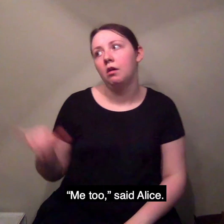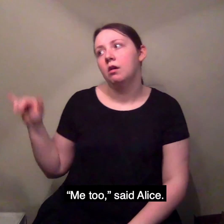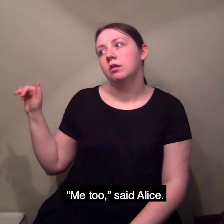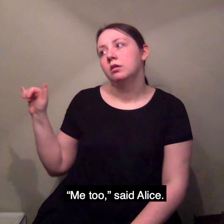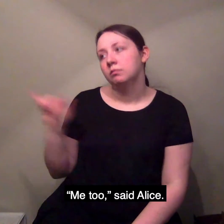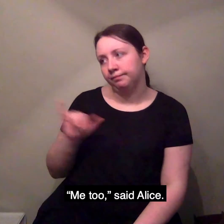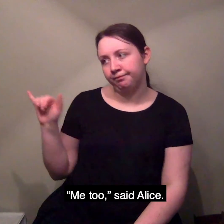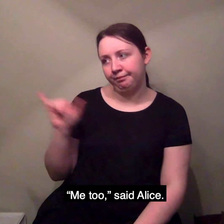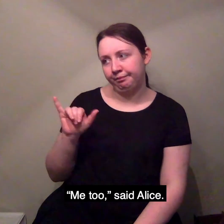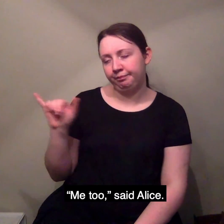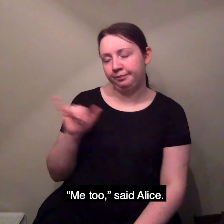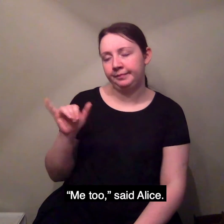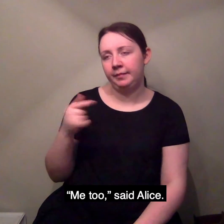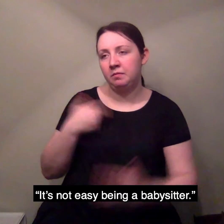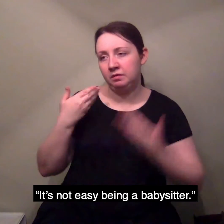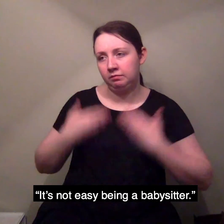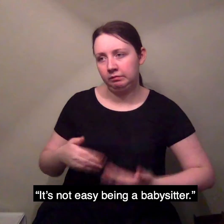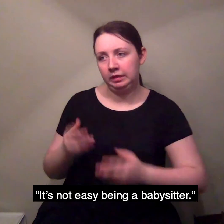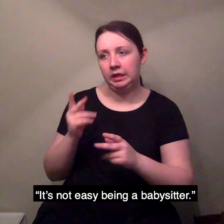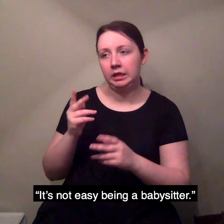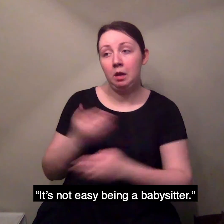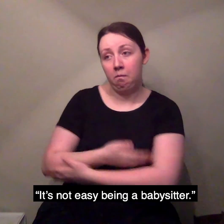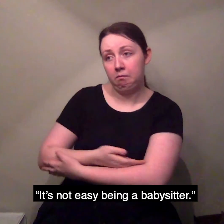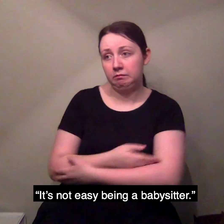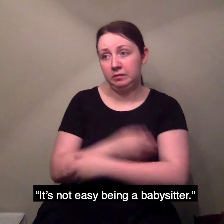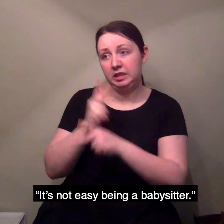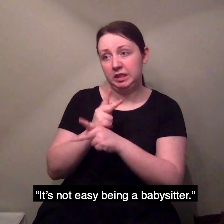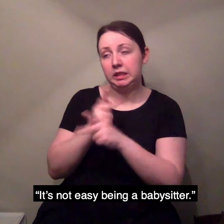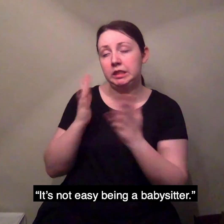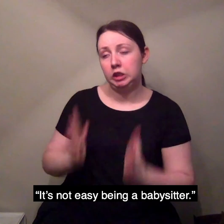Me too, said Alice. It's not easy being a babysitter.